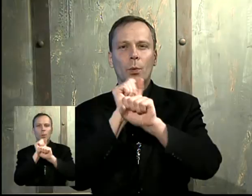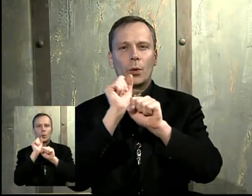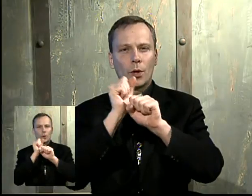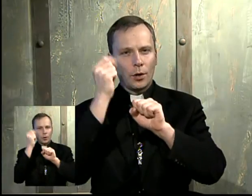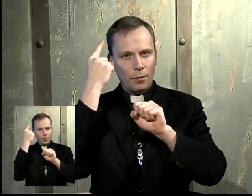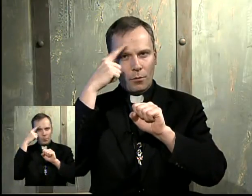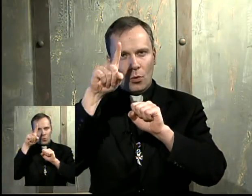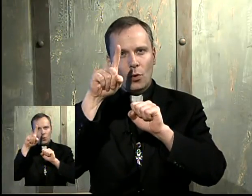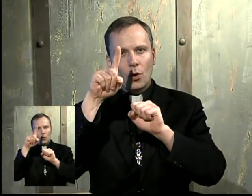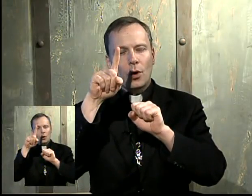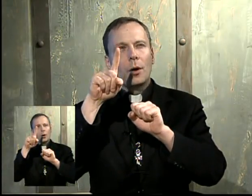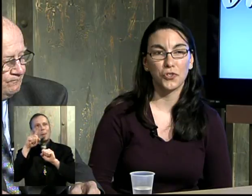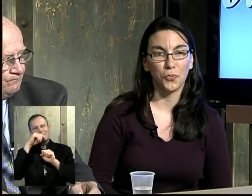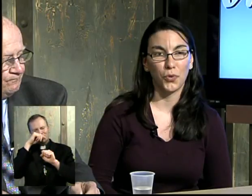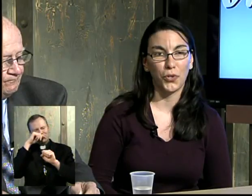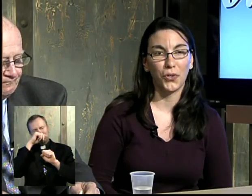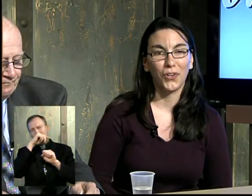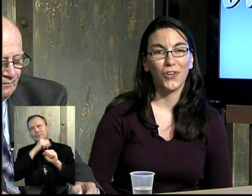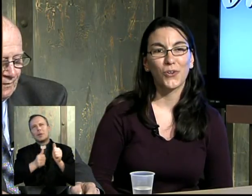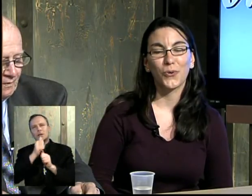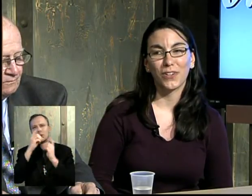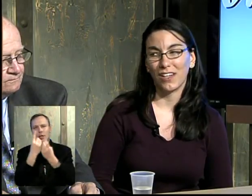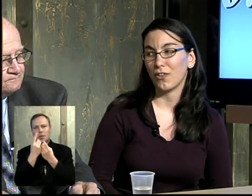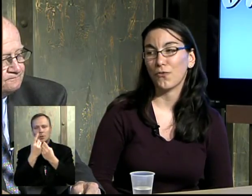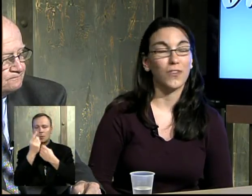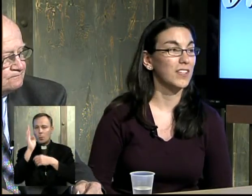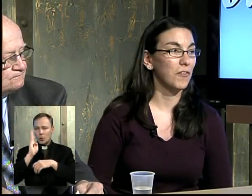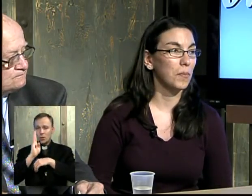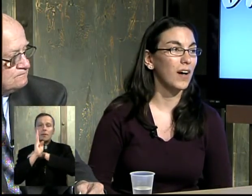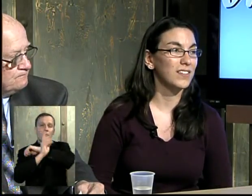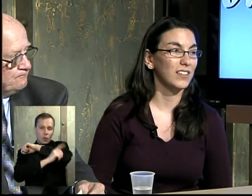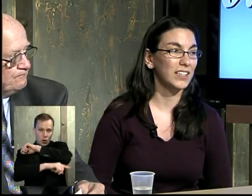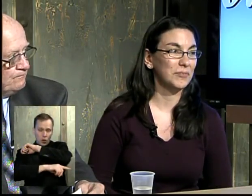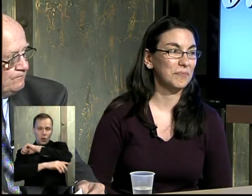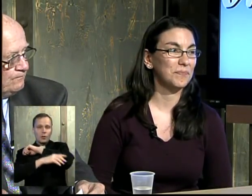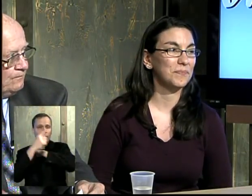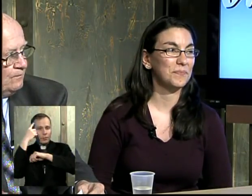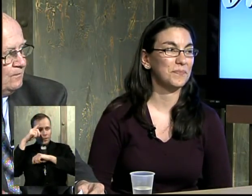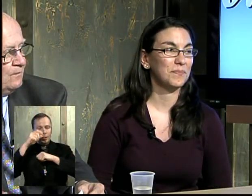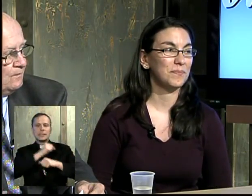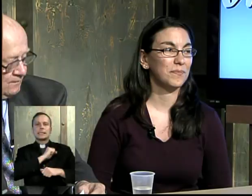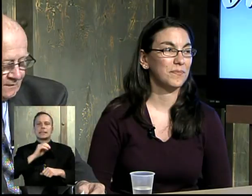Boston as a staff interpreter coordinator for the Deaf Apostolate.